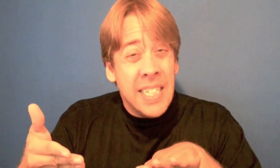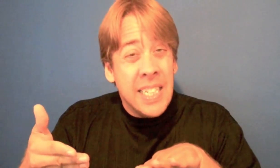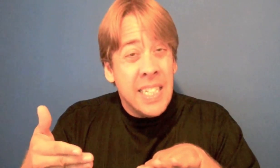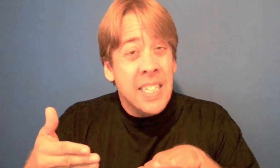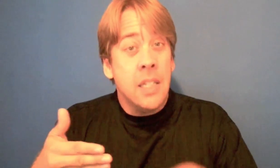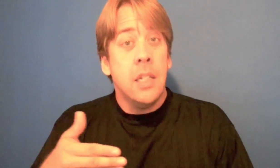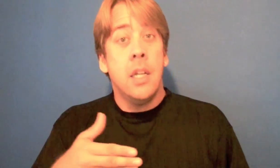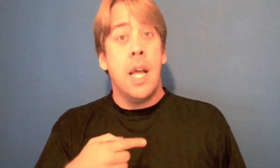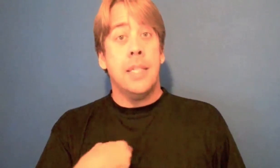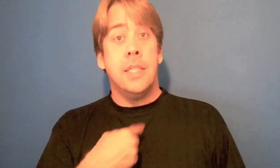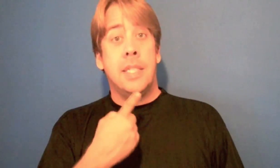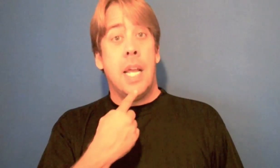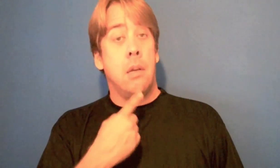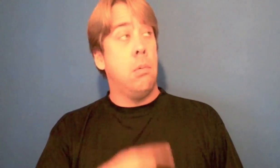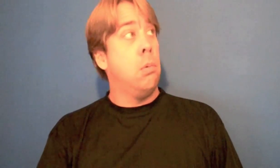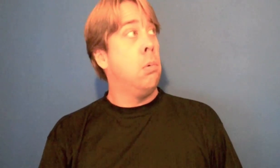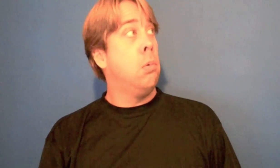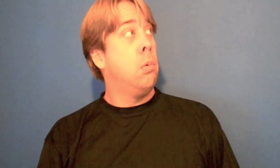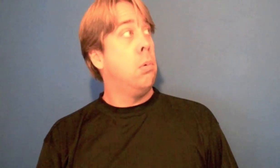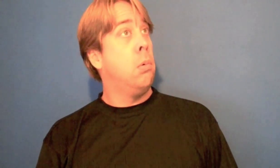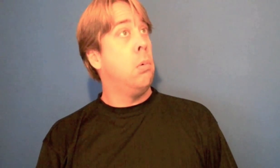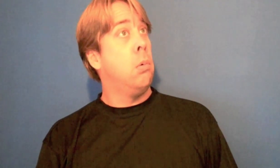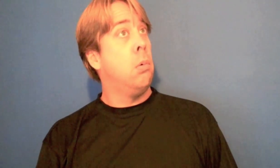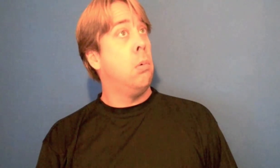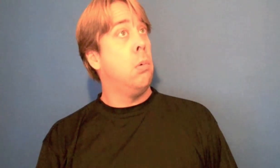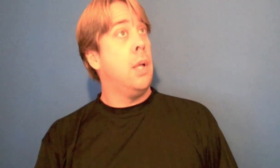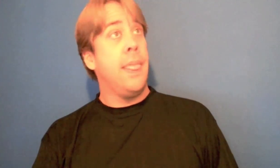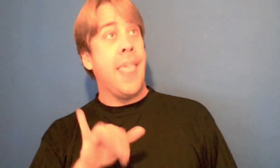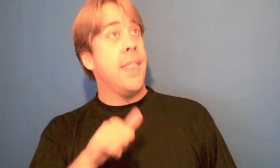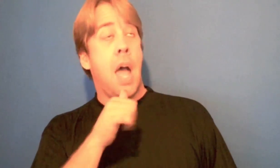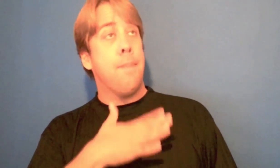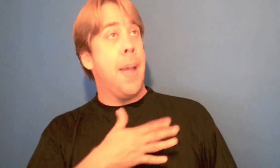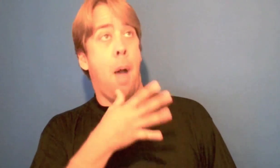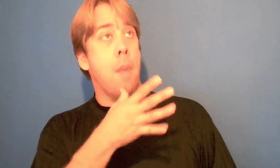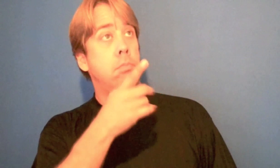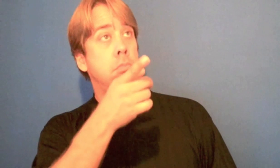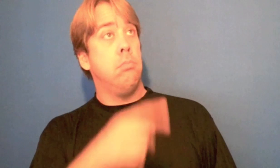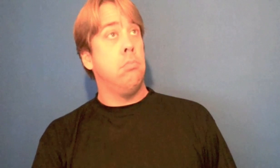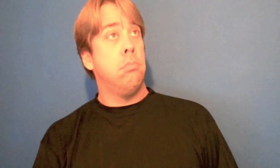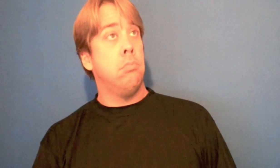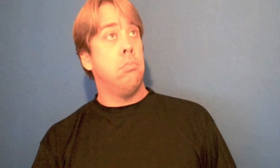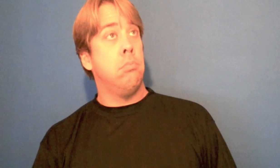death." I looked at him, looked at her, and said, "That's not my mom."